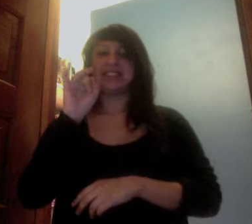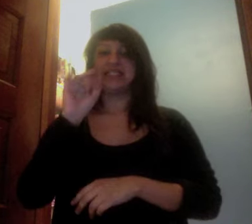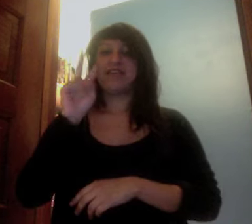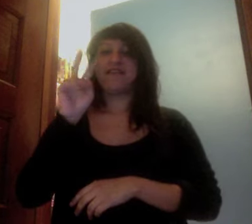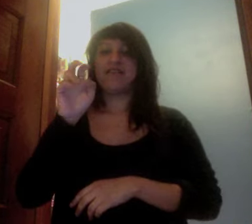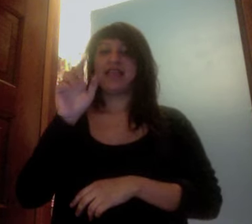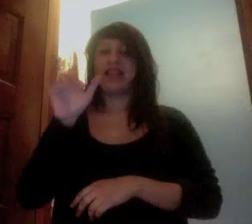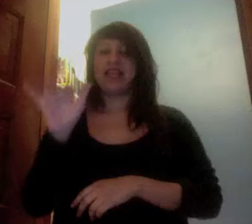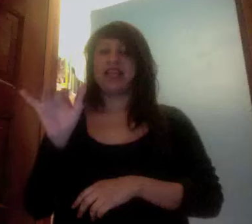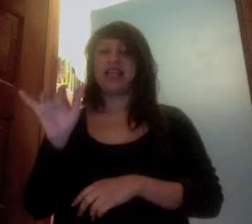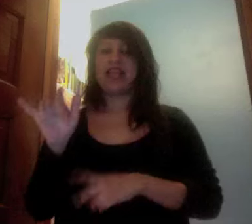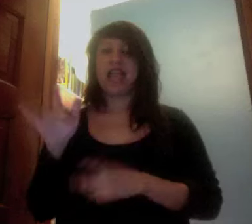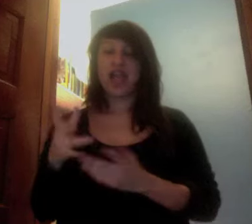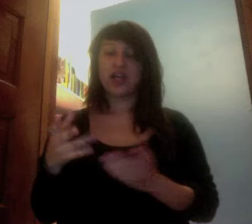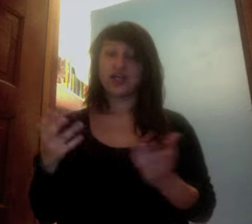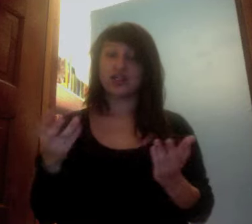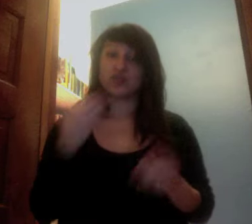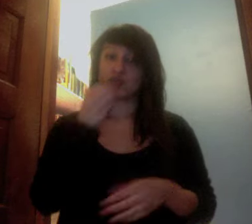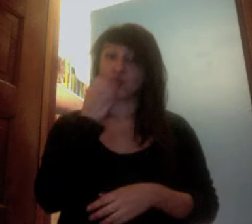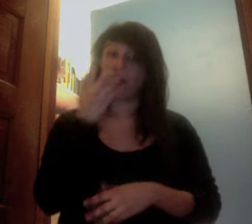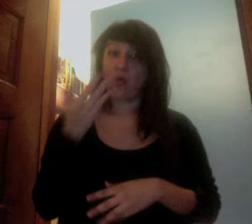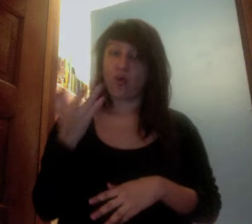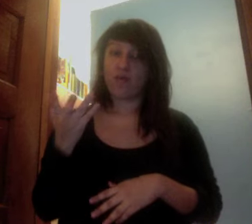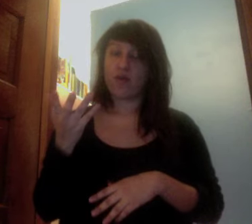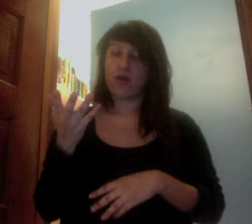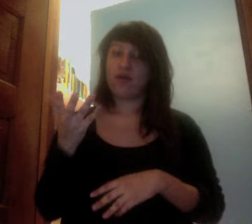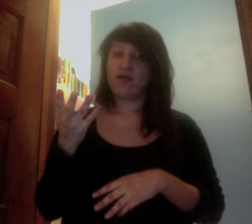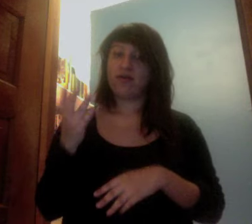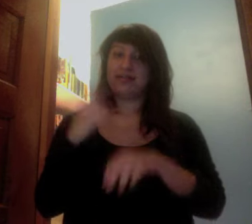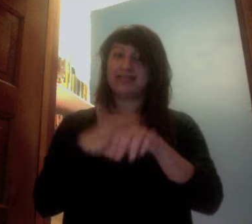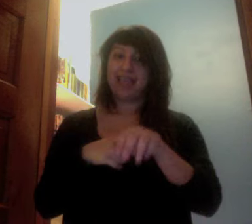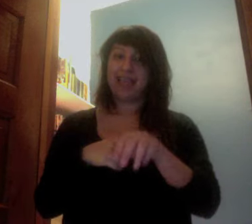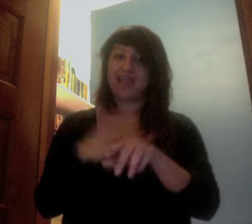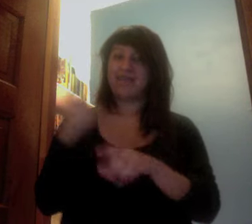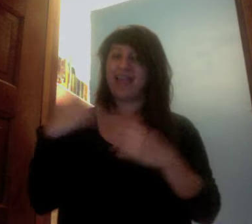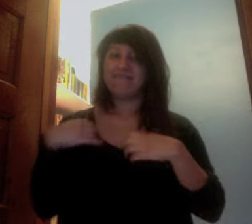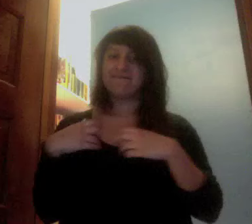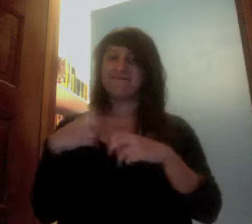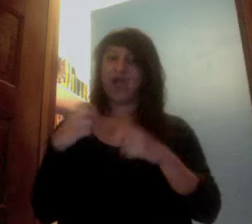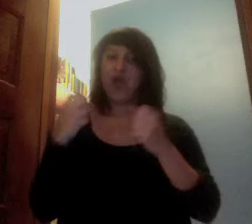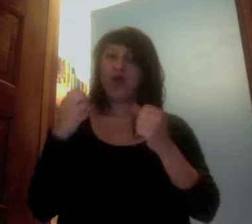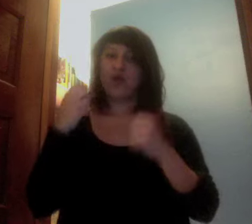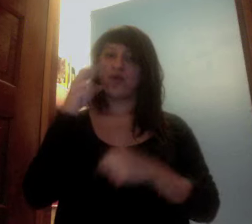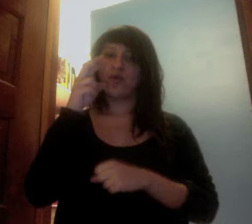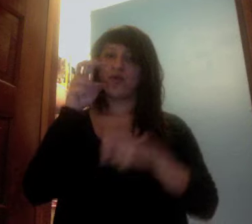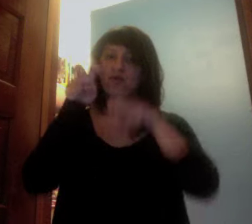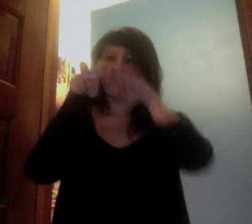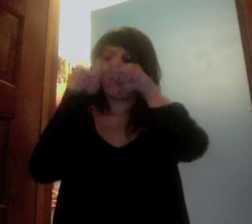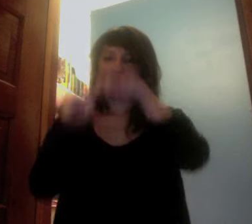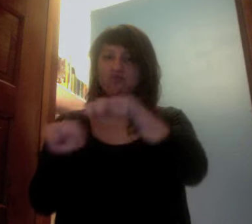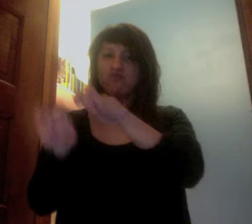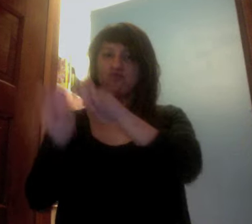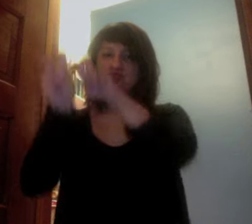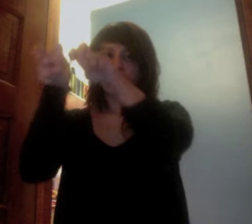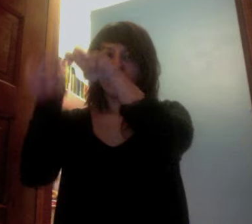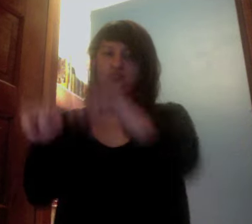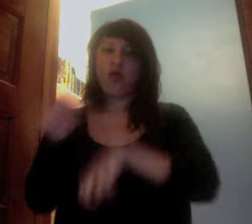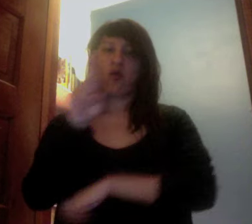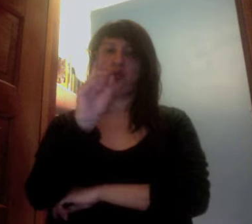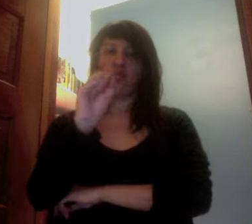roller coasters and different rides and family attractions, sort of similar to what we have in America,